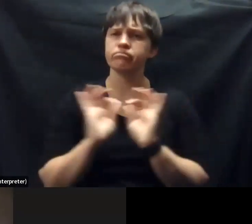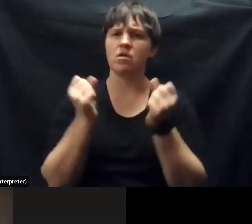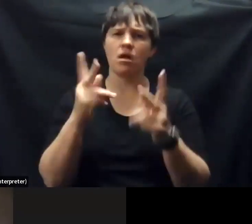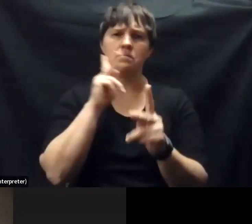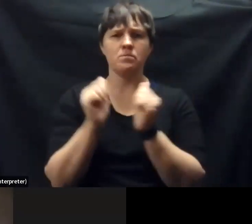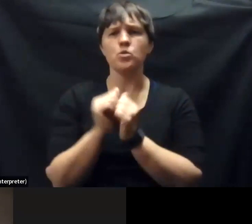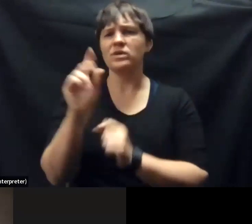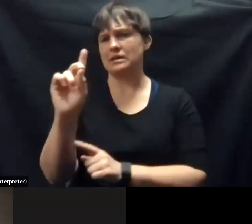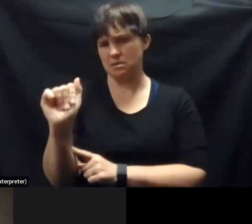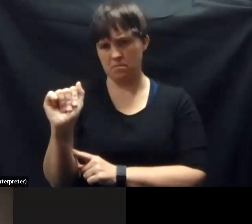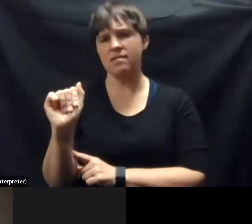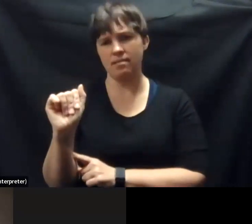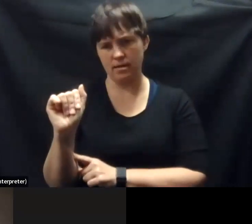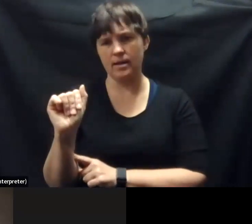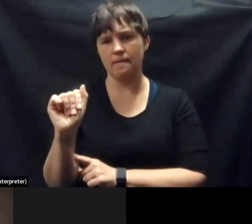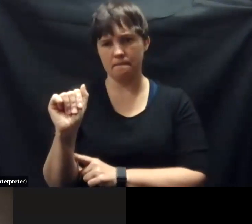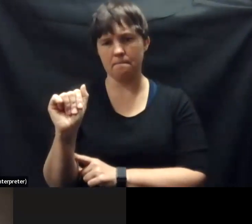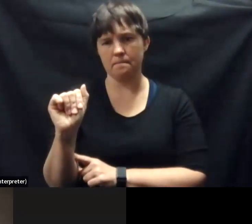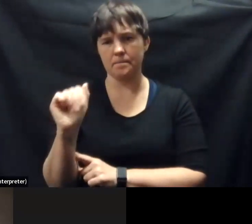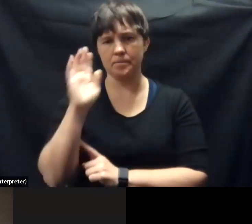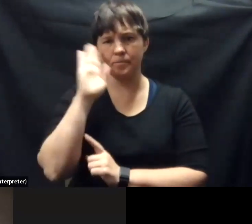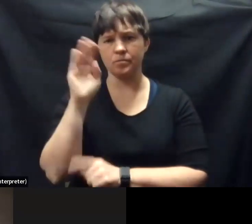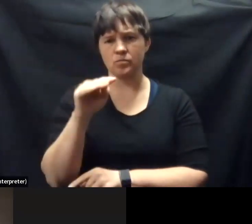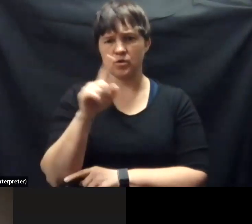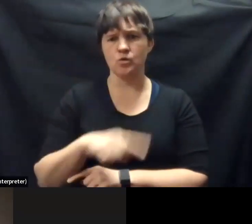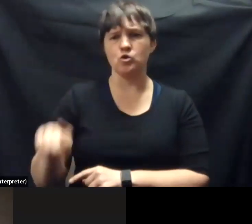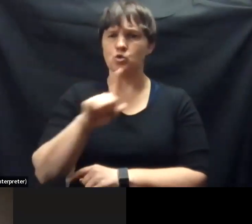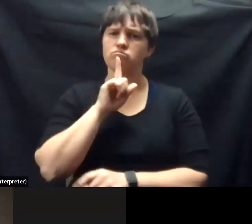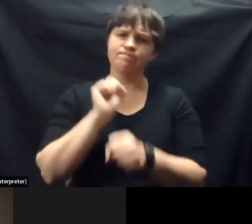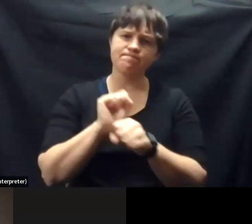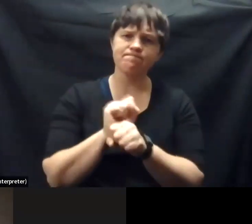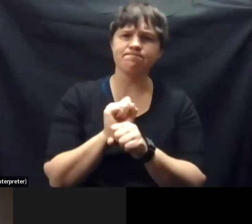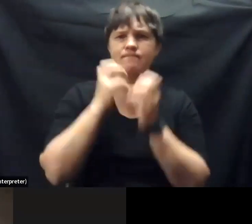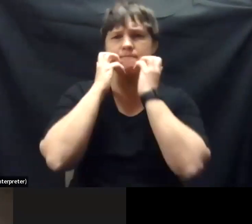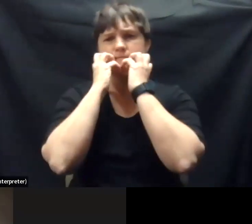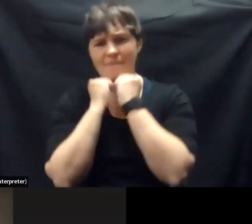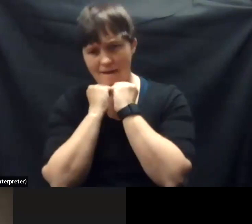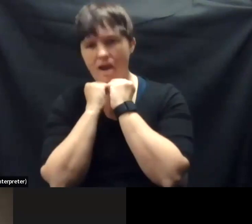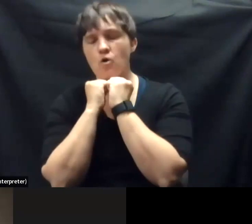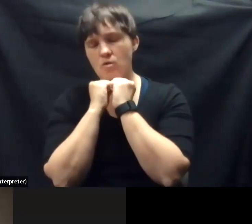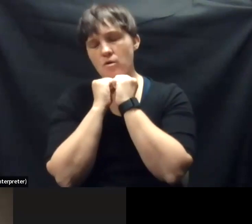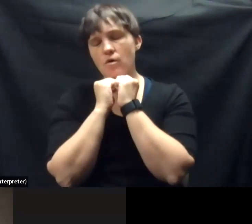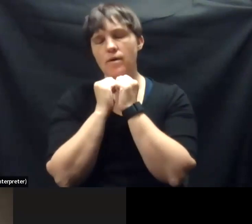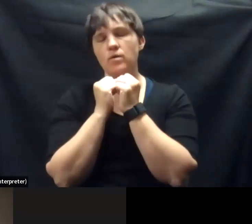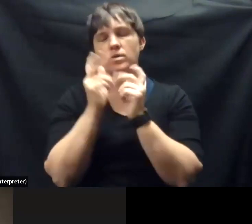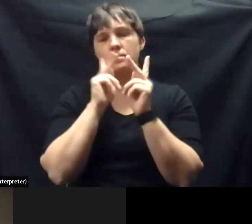disabilities to know that you guys truly care and are wanting to make